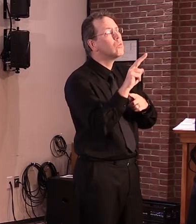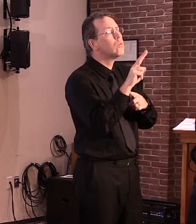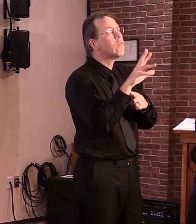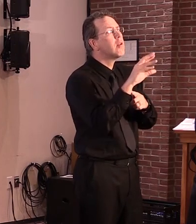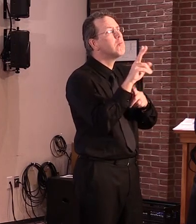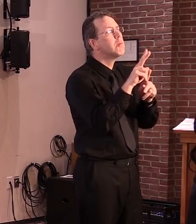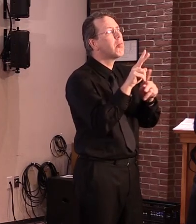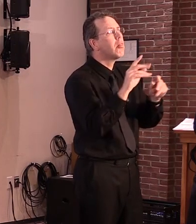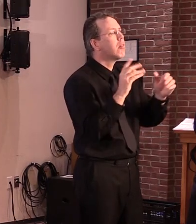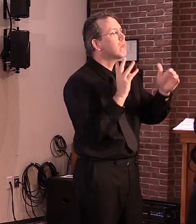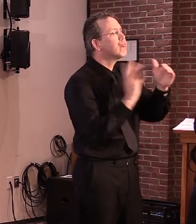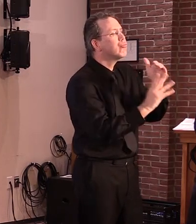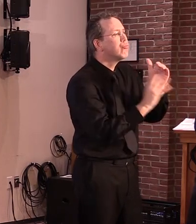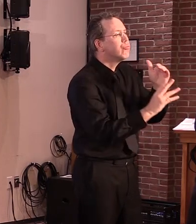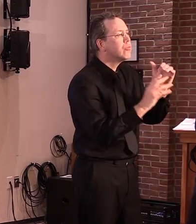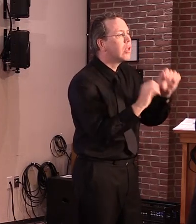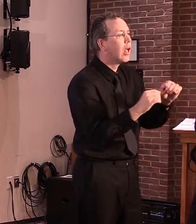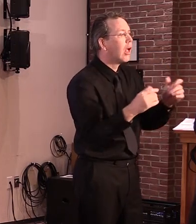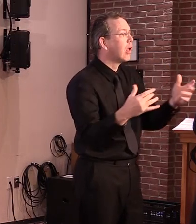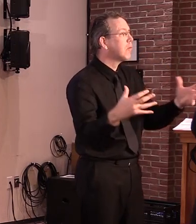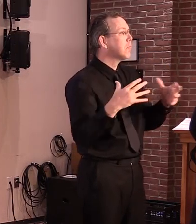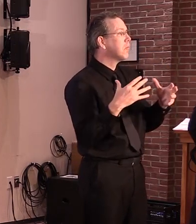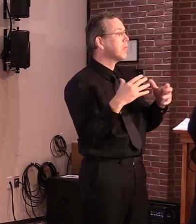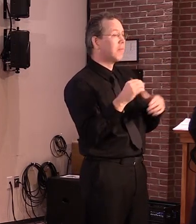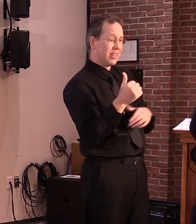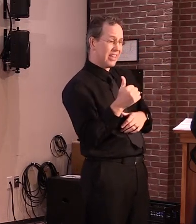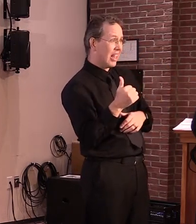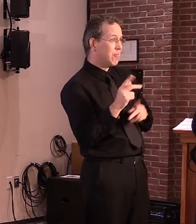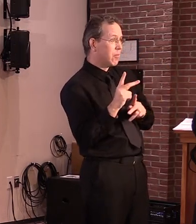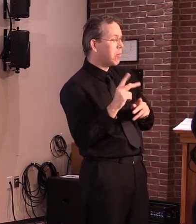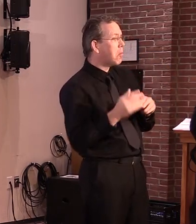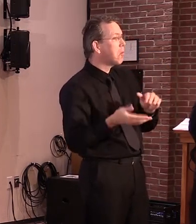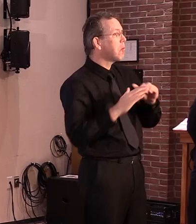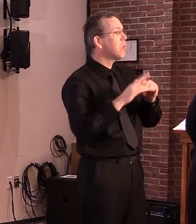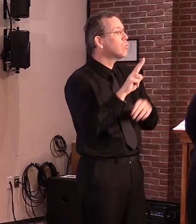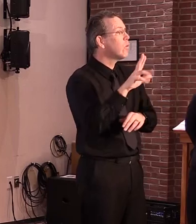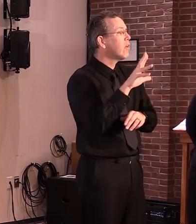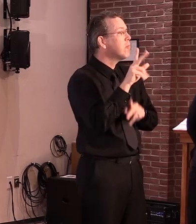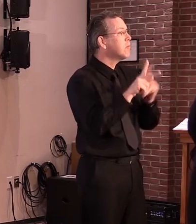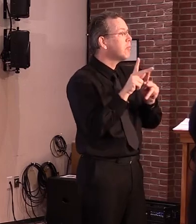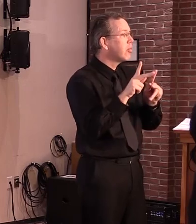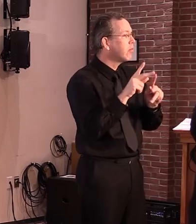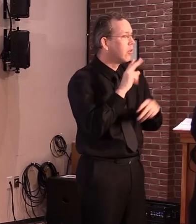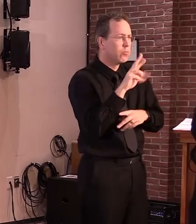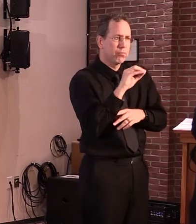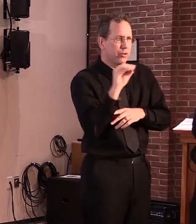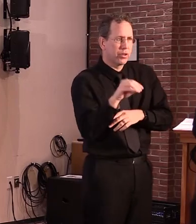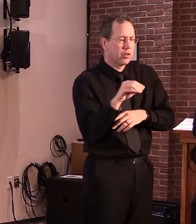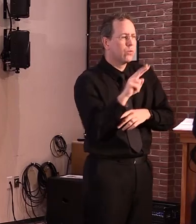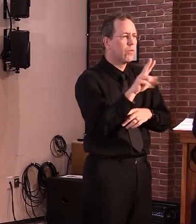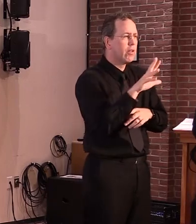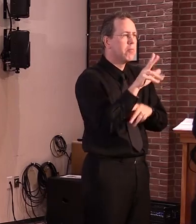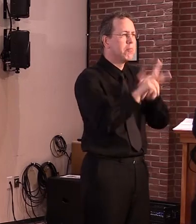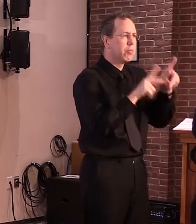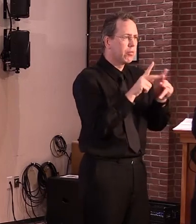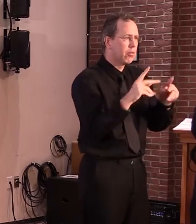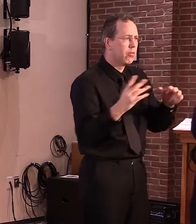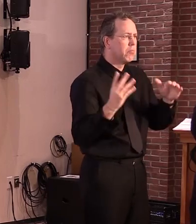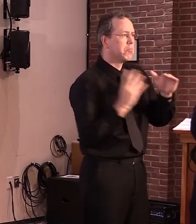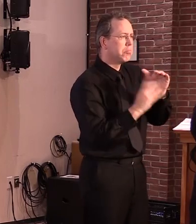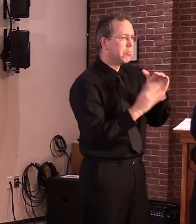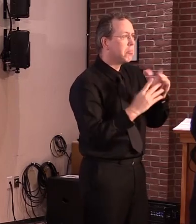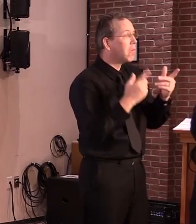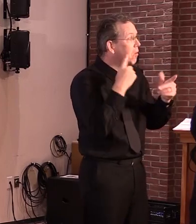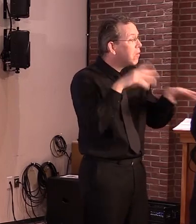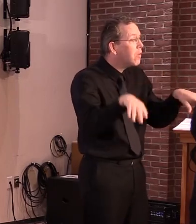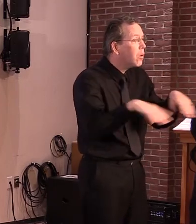that, would allow for more. Even now, you can have weddings, but they'd have to be fairly small. Going up to 25